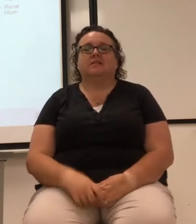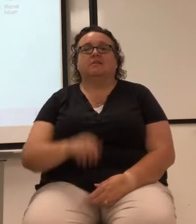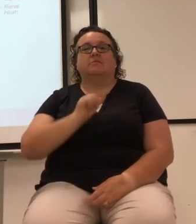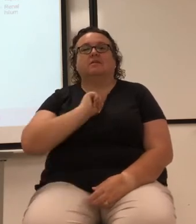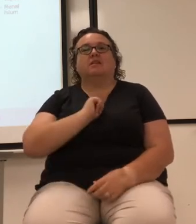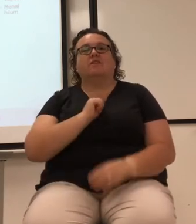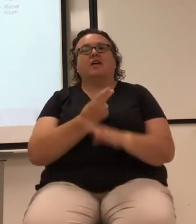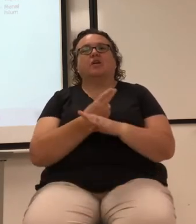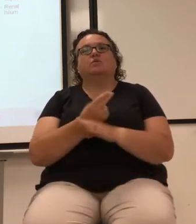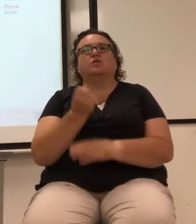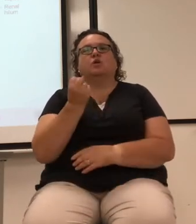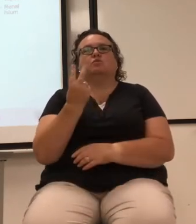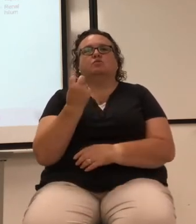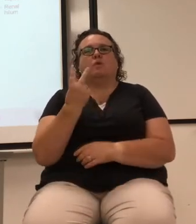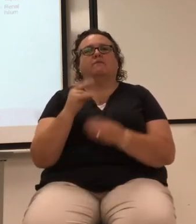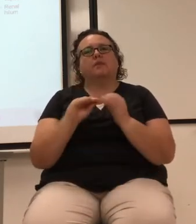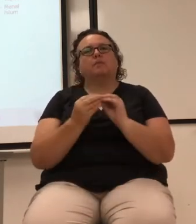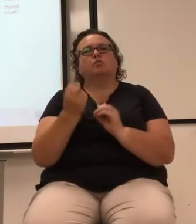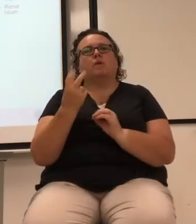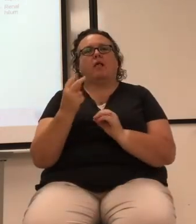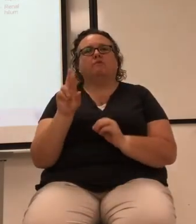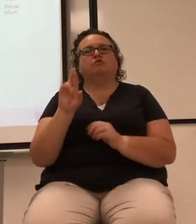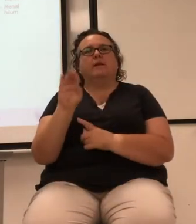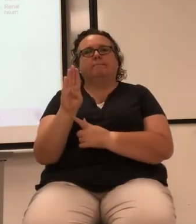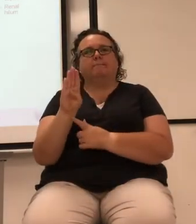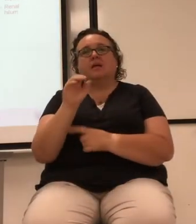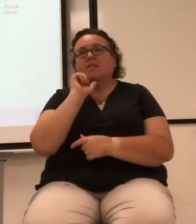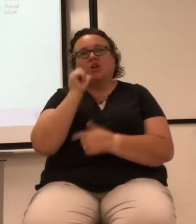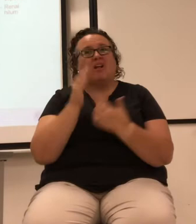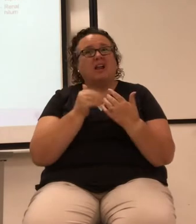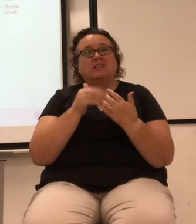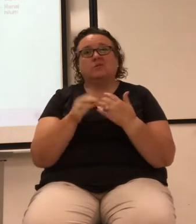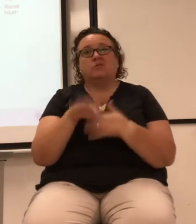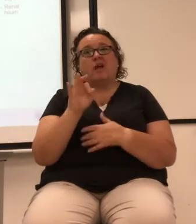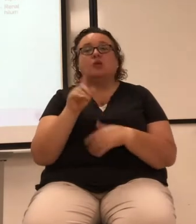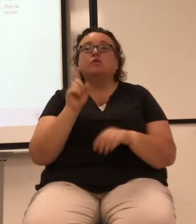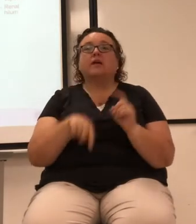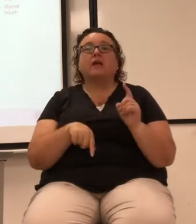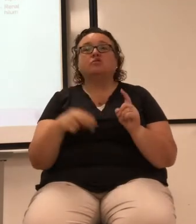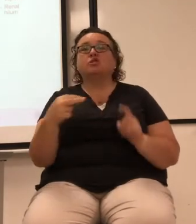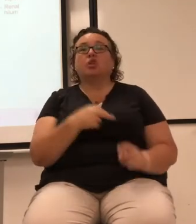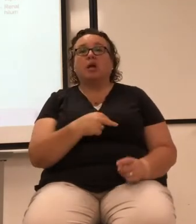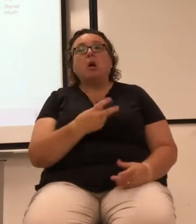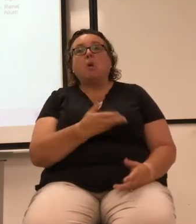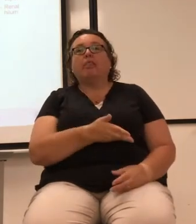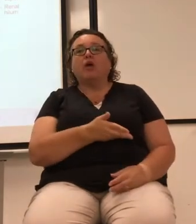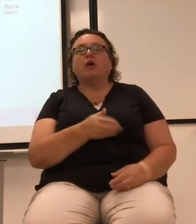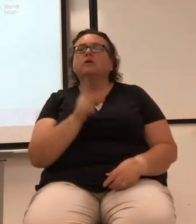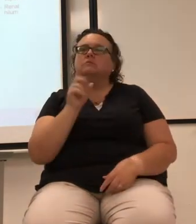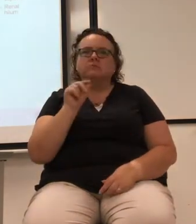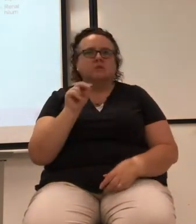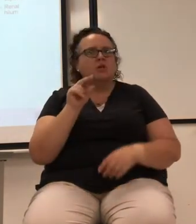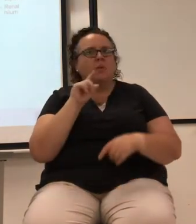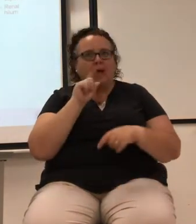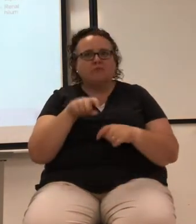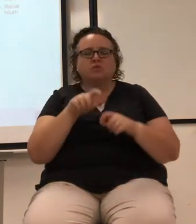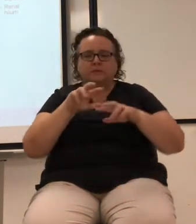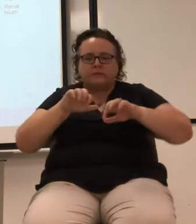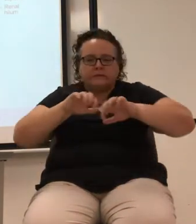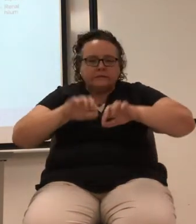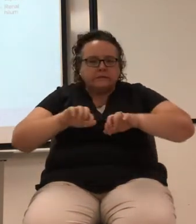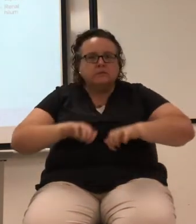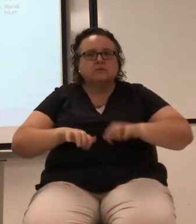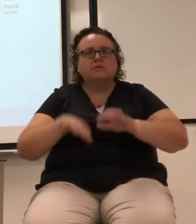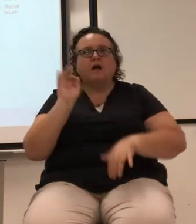I use 12 rib to locate it. They're not easy to find. You just can't look back there and see there it is. You have to like kind of dig through it. The